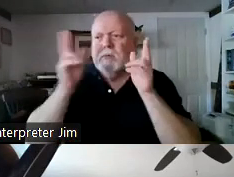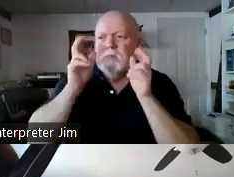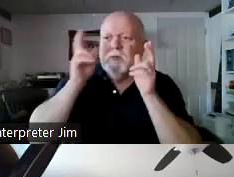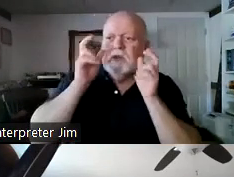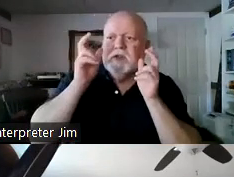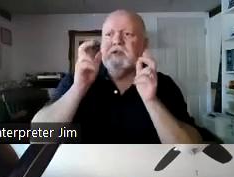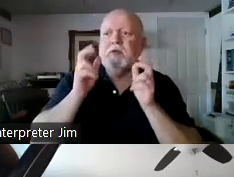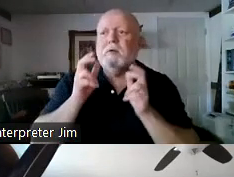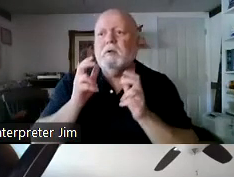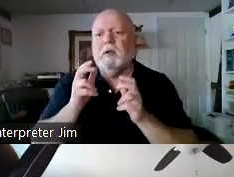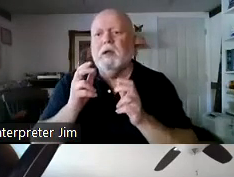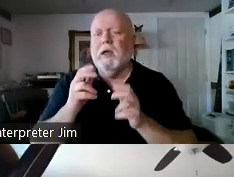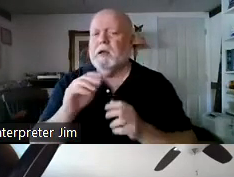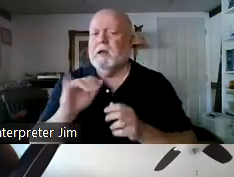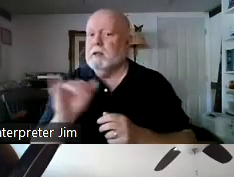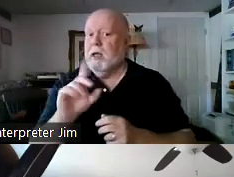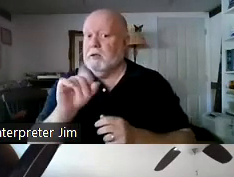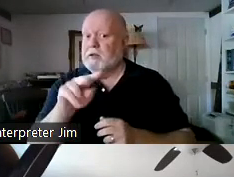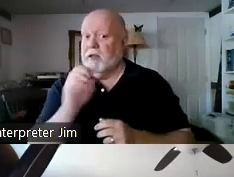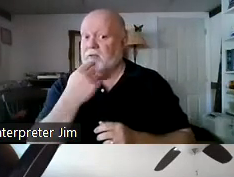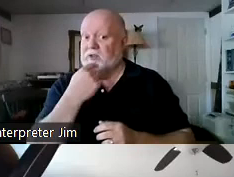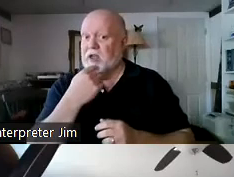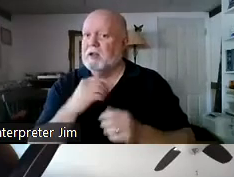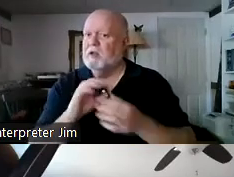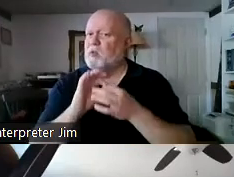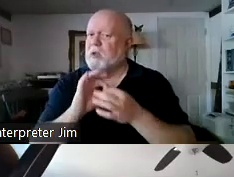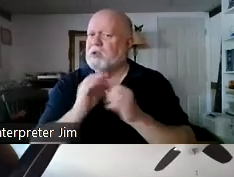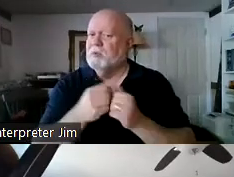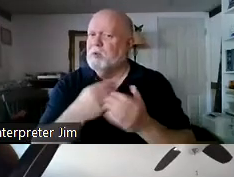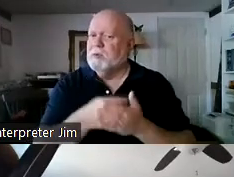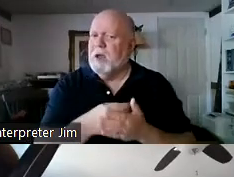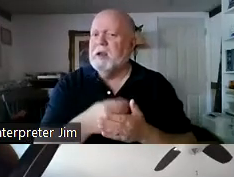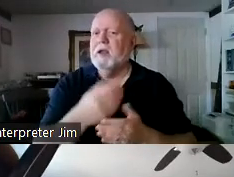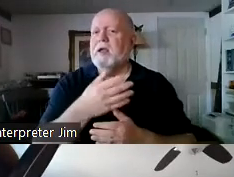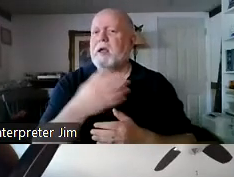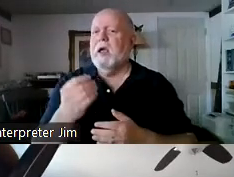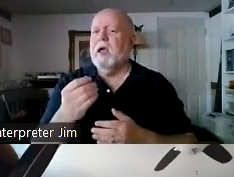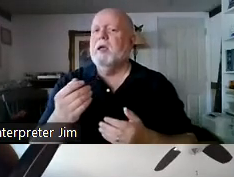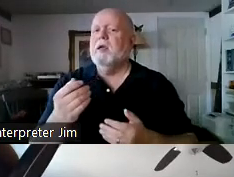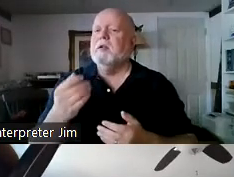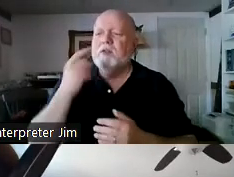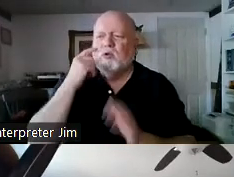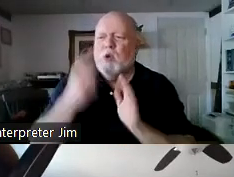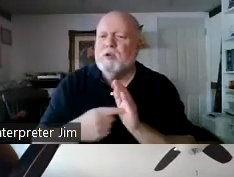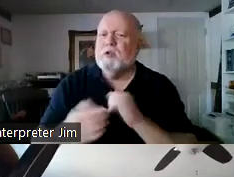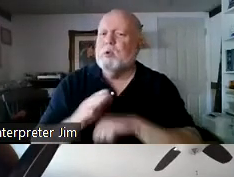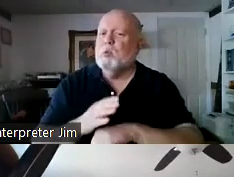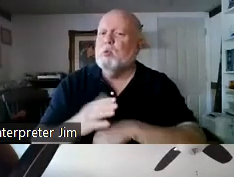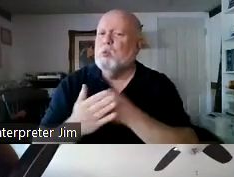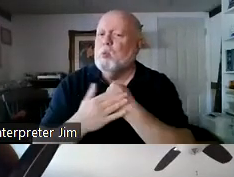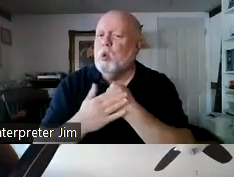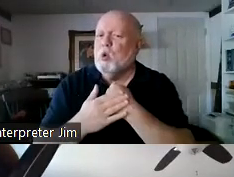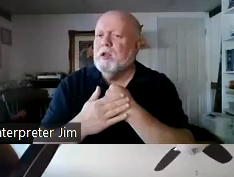money, and listen to those key, warning signs or indicators. Is that kind of what you're saying, Stephanie? Is to really